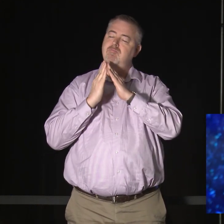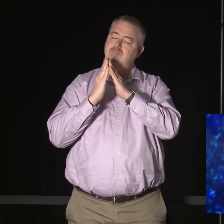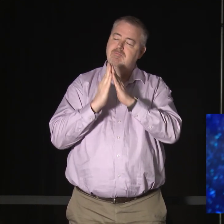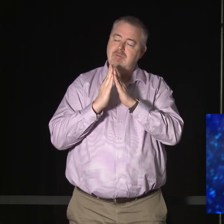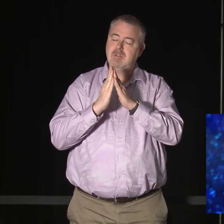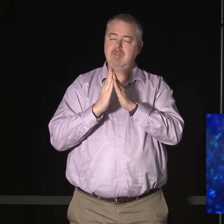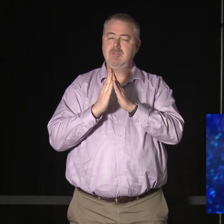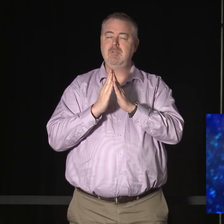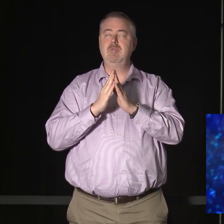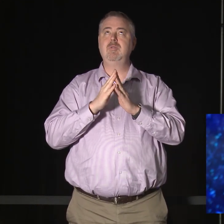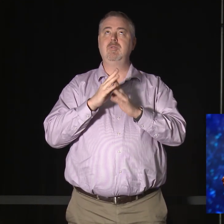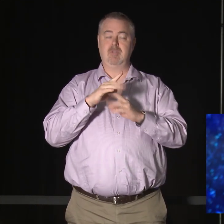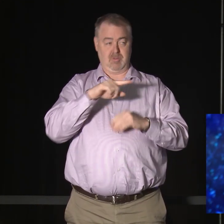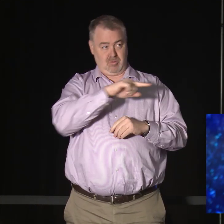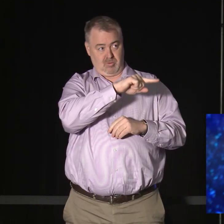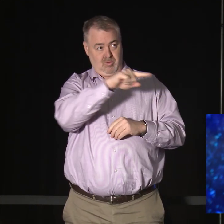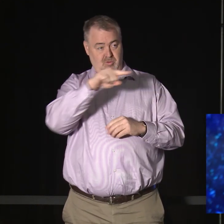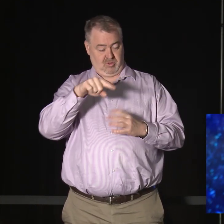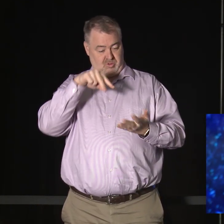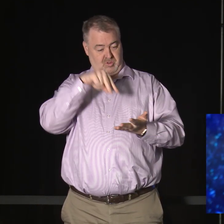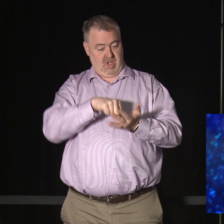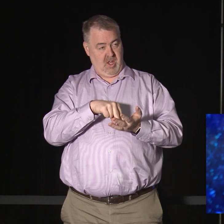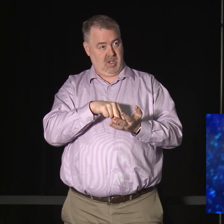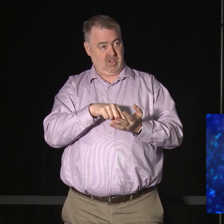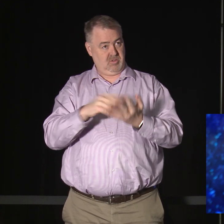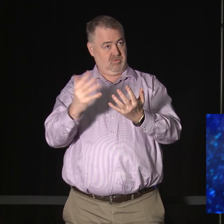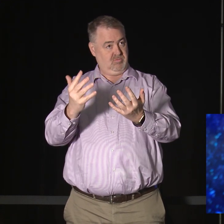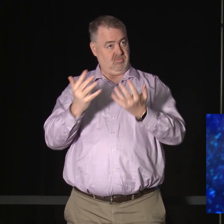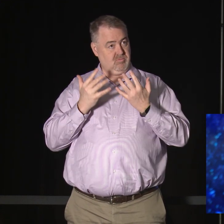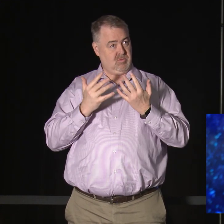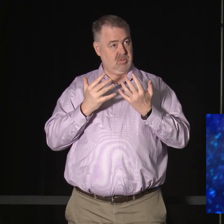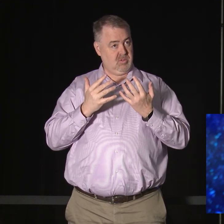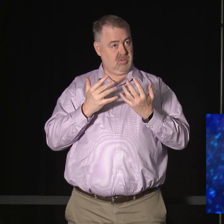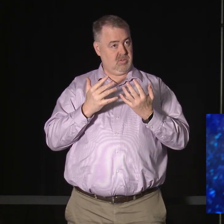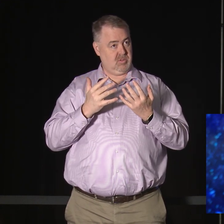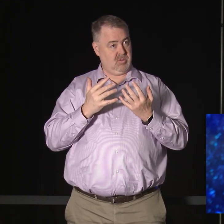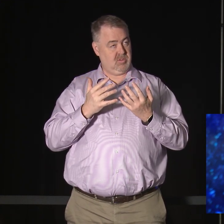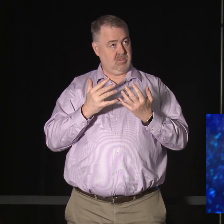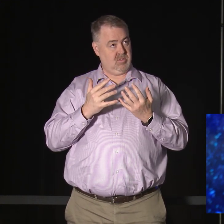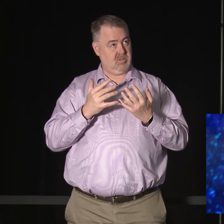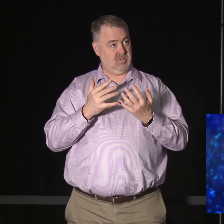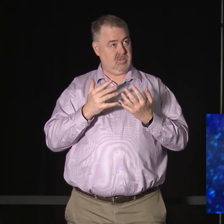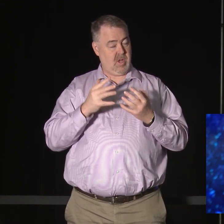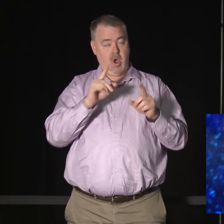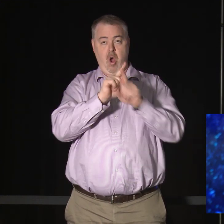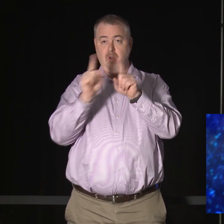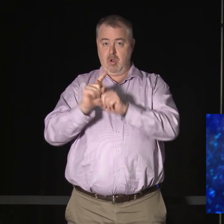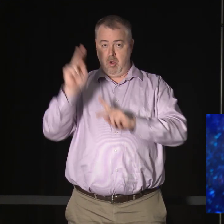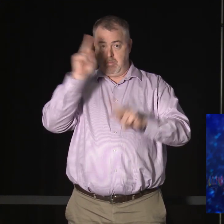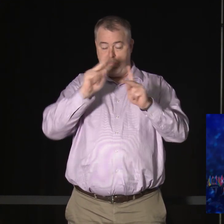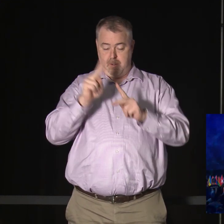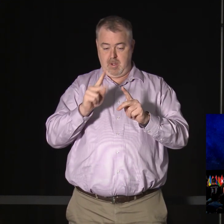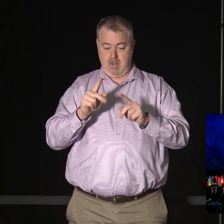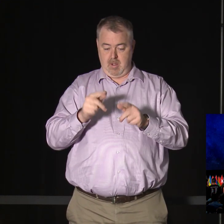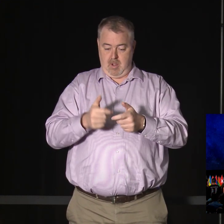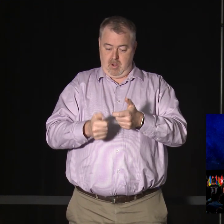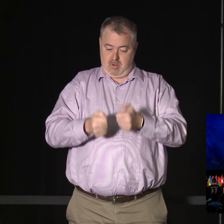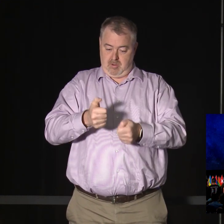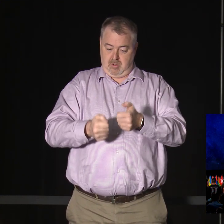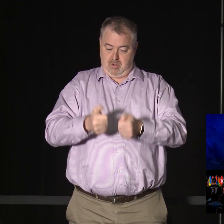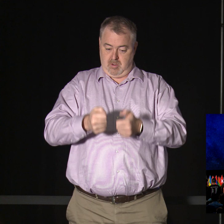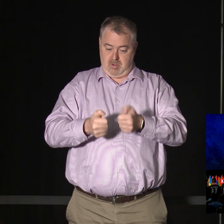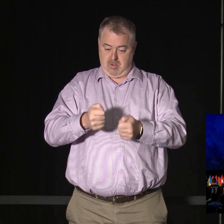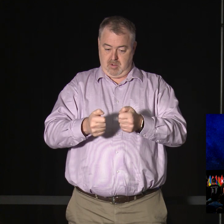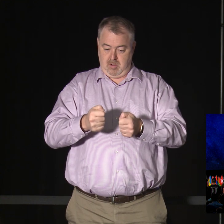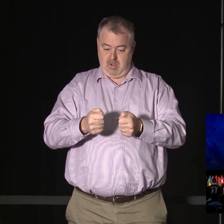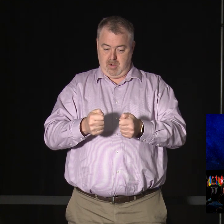of those who are standing here and the decisions of those who have texted tonight, and I pray that you would seal